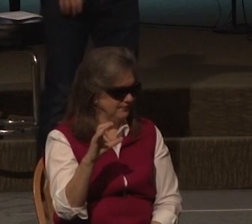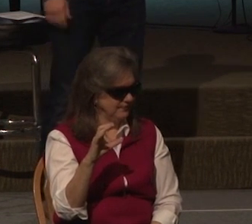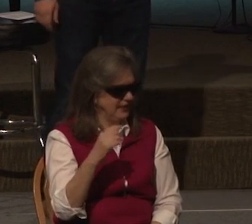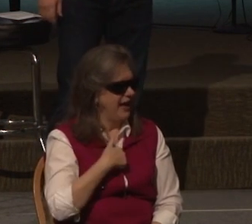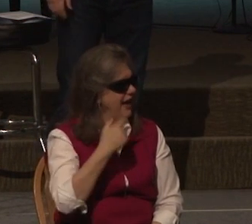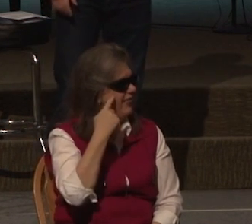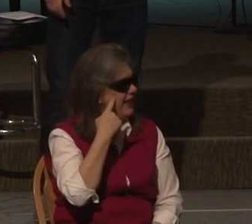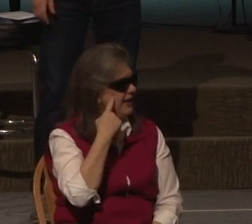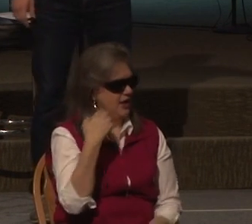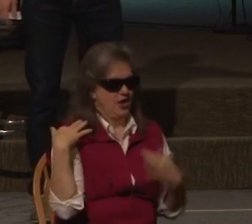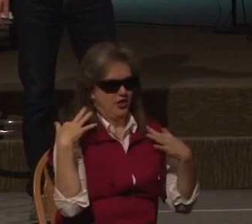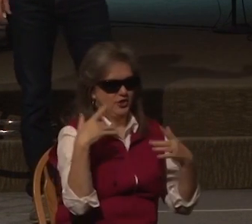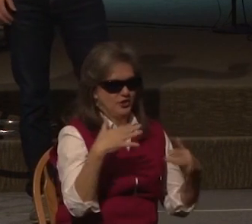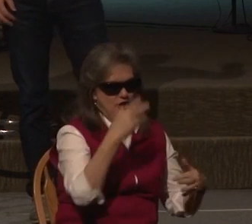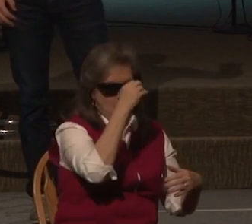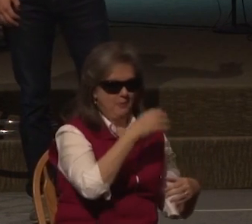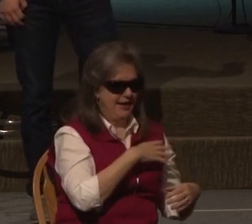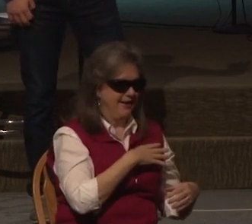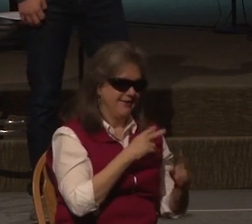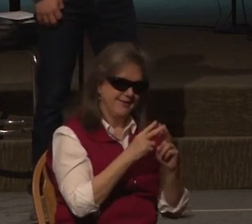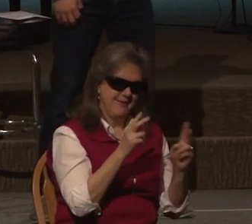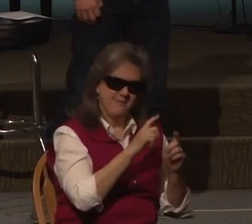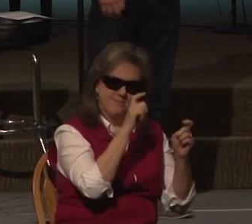I think the snowman is a perfect